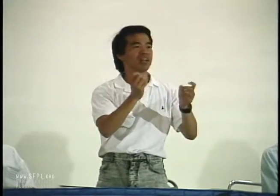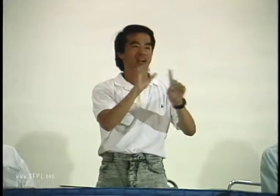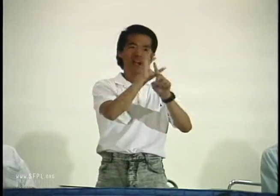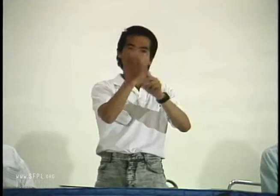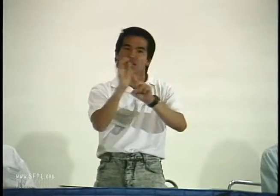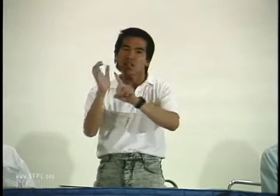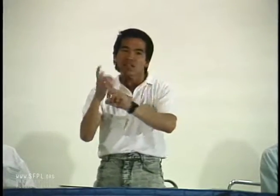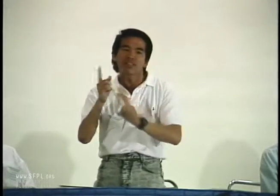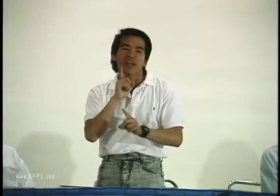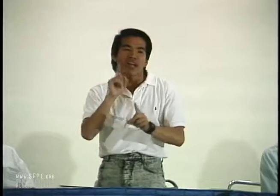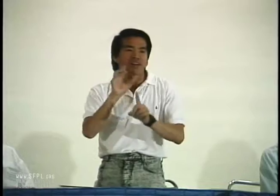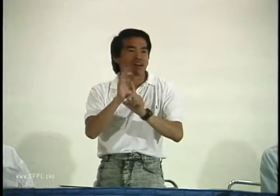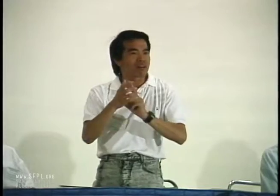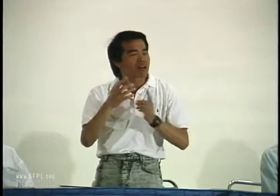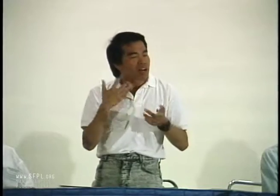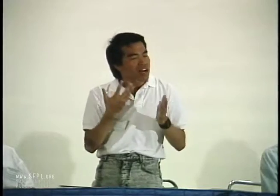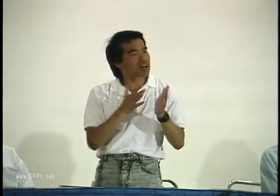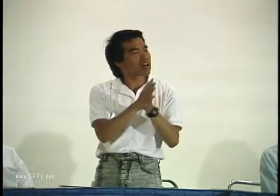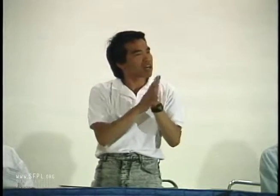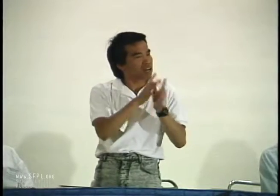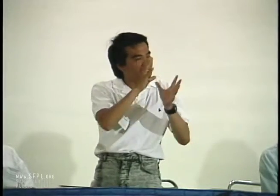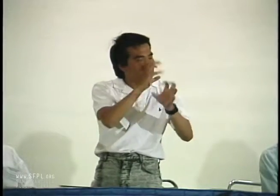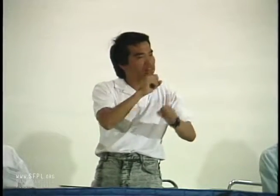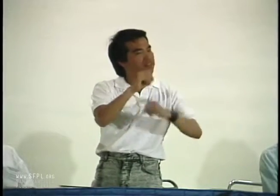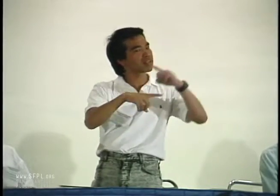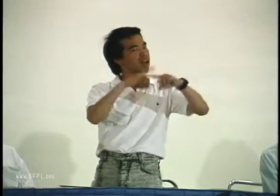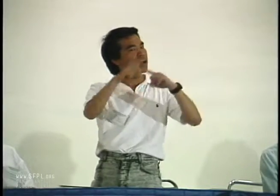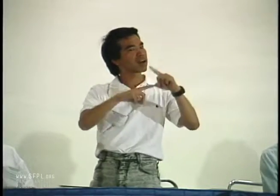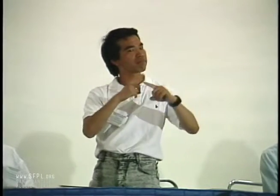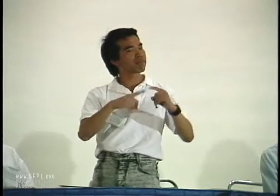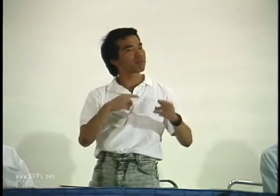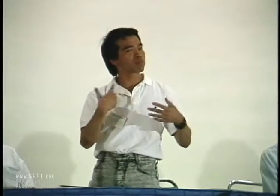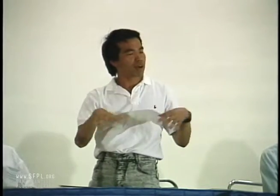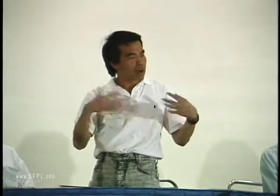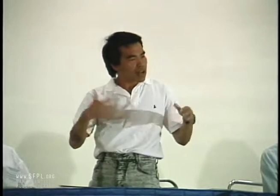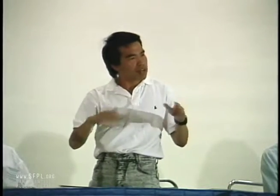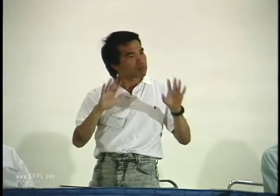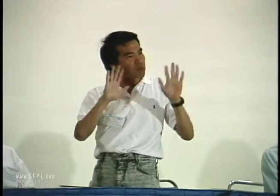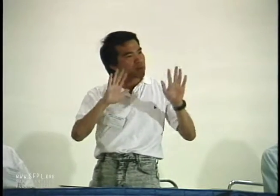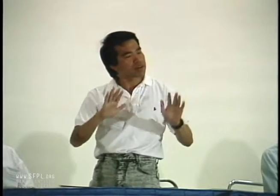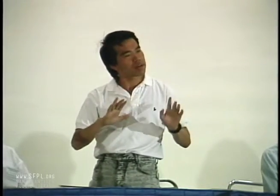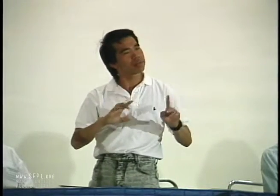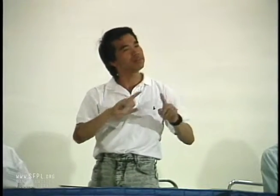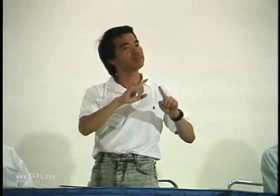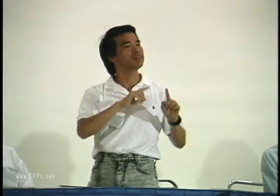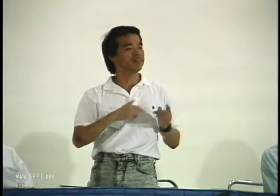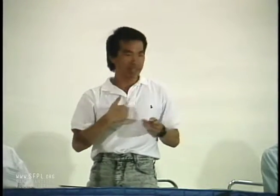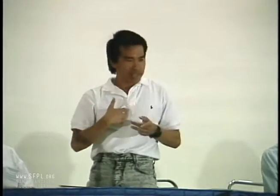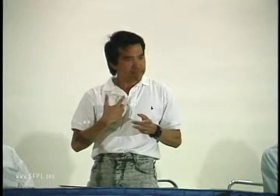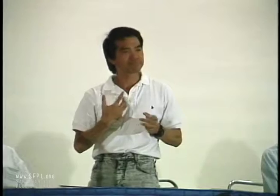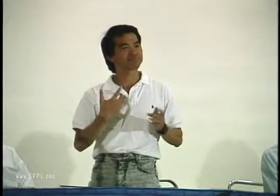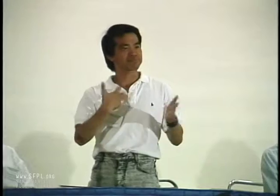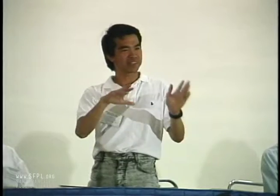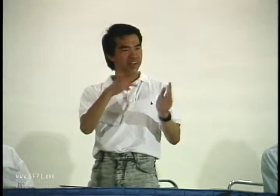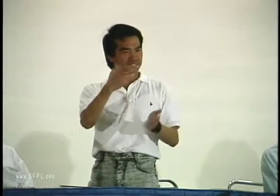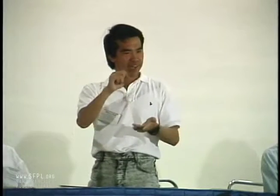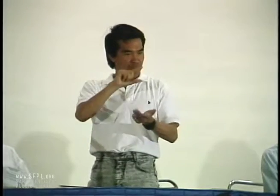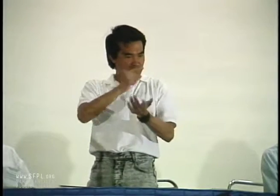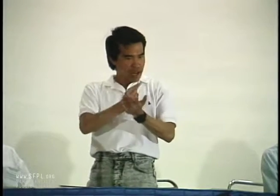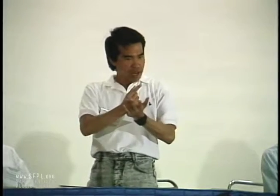experience there. I met so many different people from all different kinds of cultures and deaf culture. I enjoyed using sign language. It was great. And